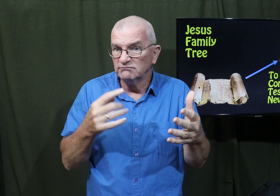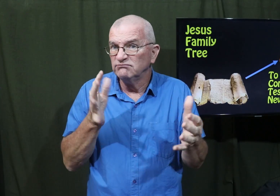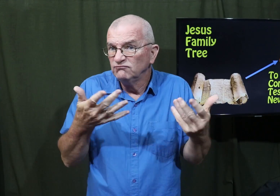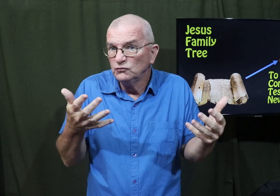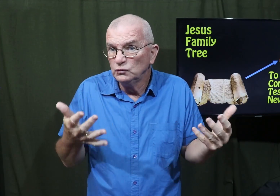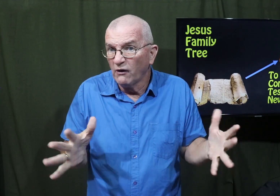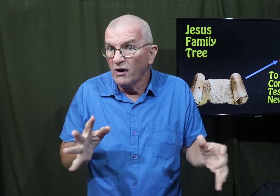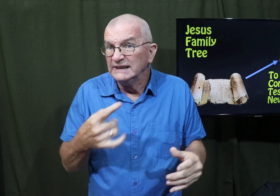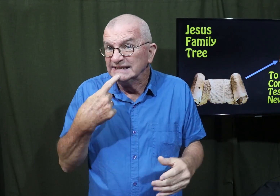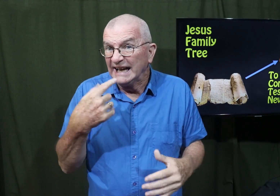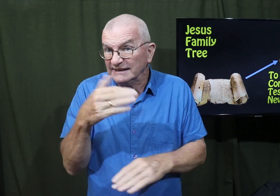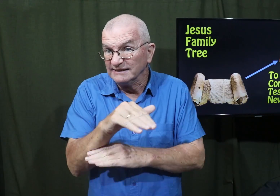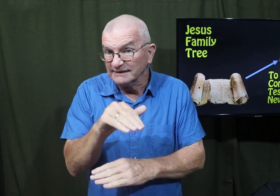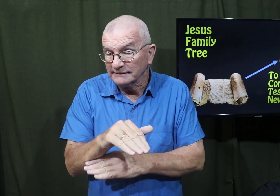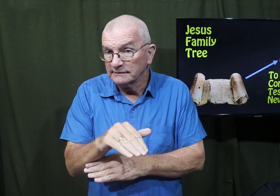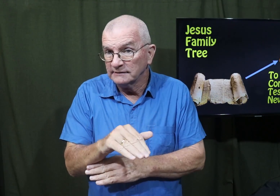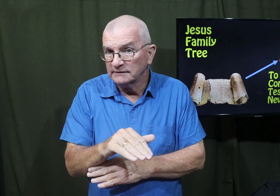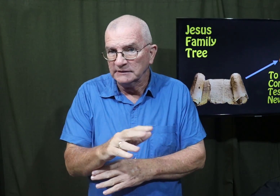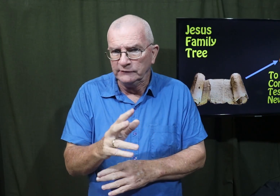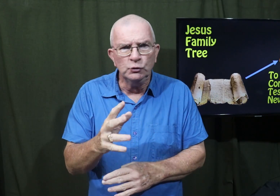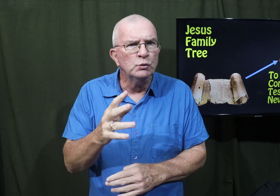more than what we already will talk about tonight